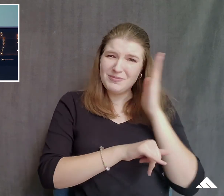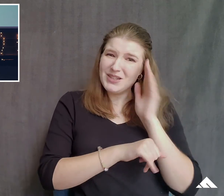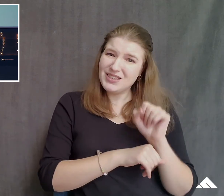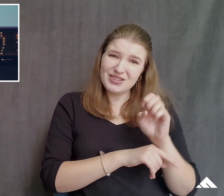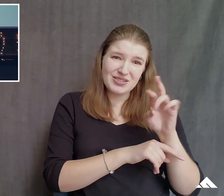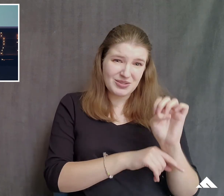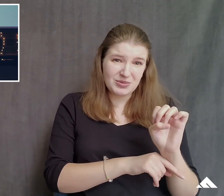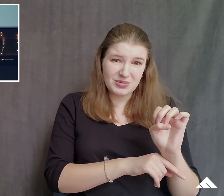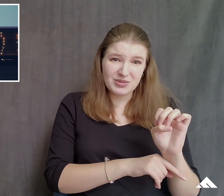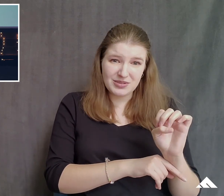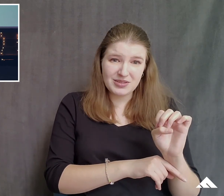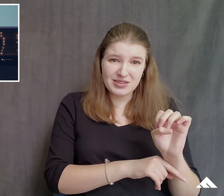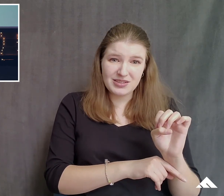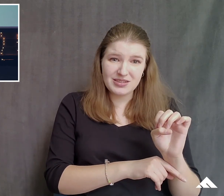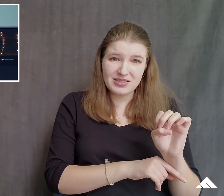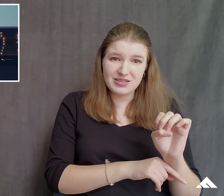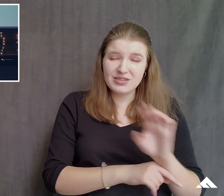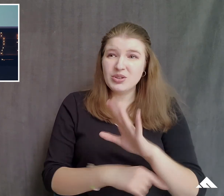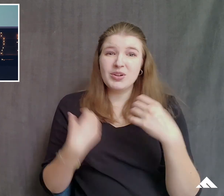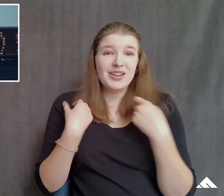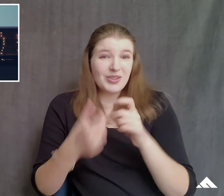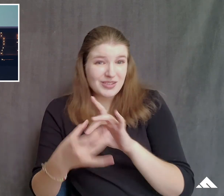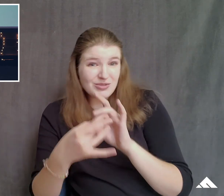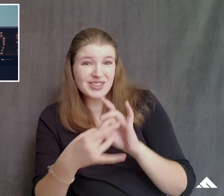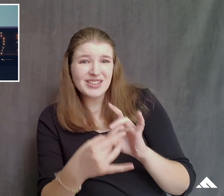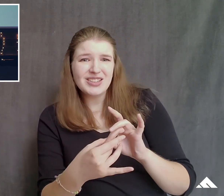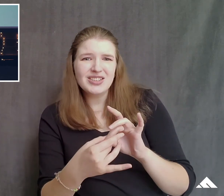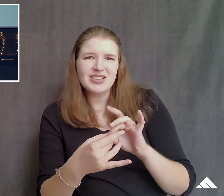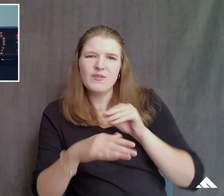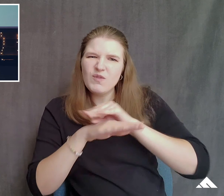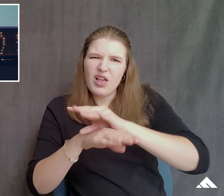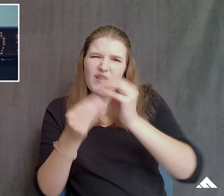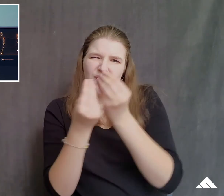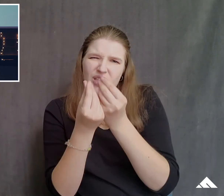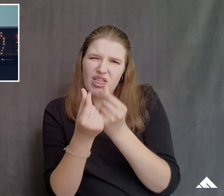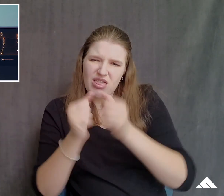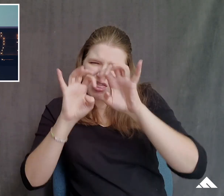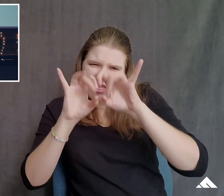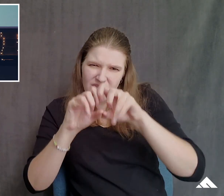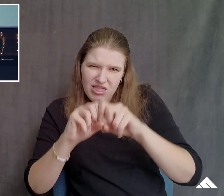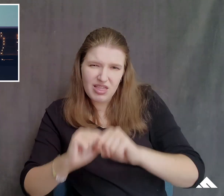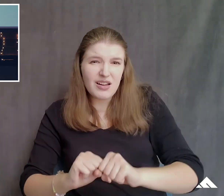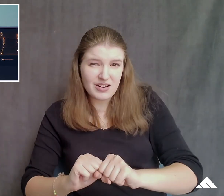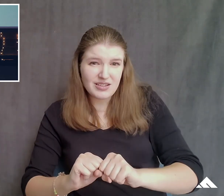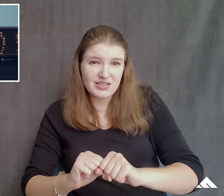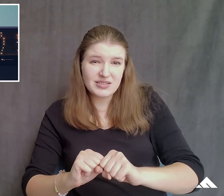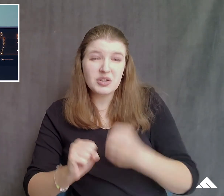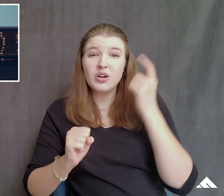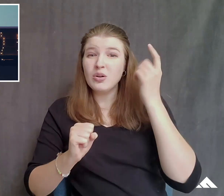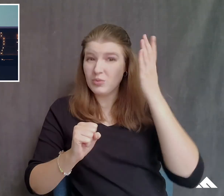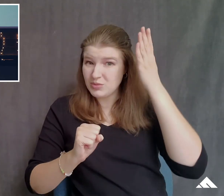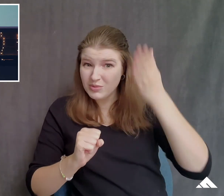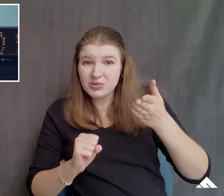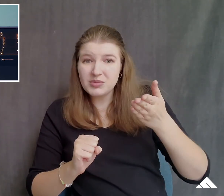It's eating away at the healthy relationships in your life. And one of these days, if you're not careful, you won't know it